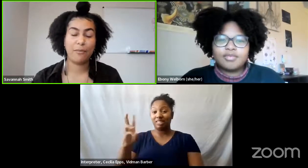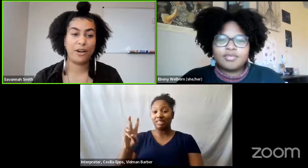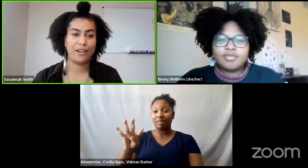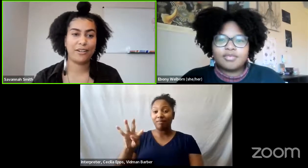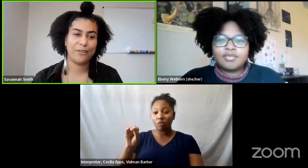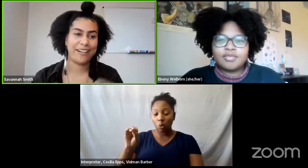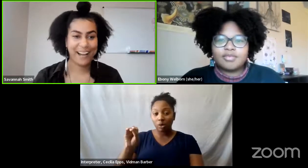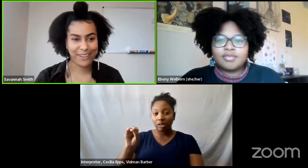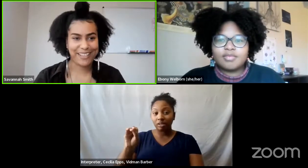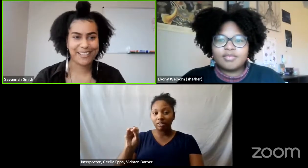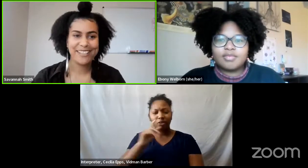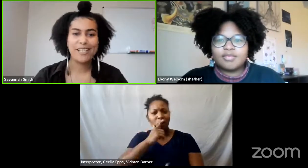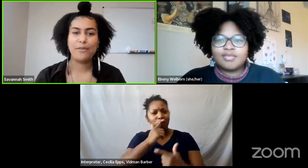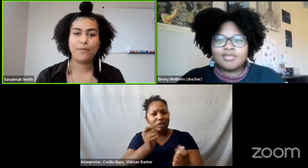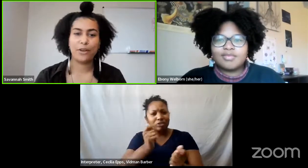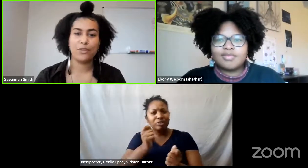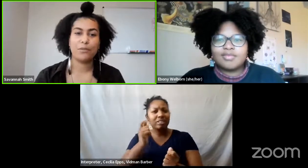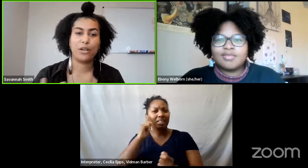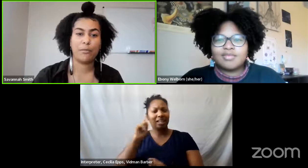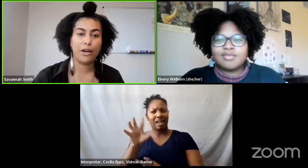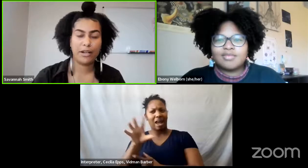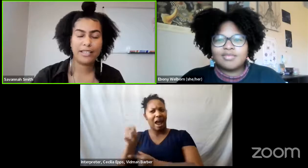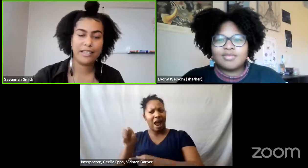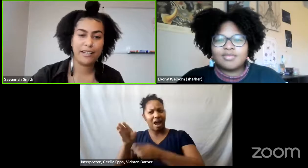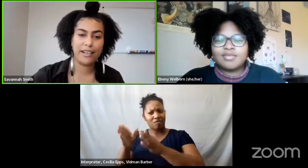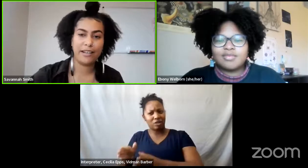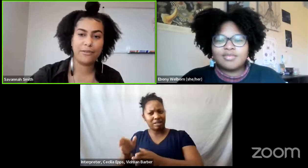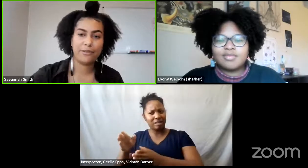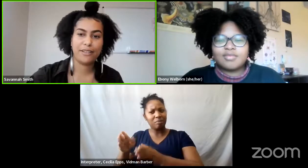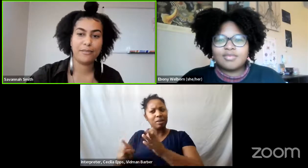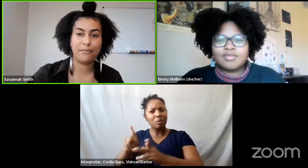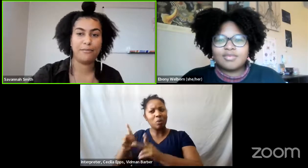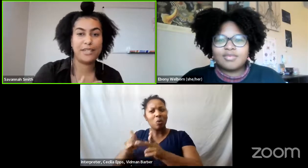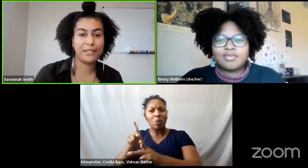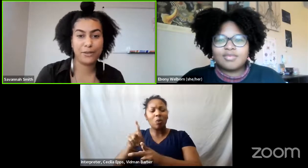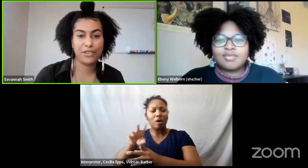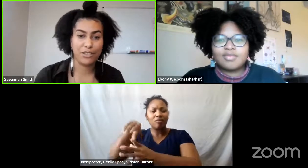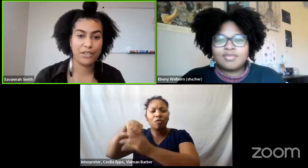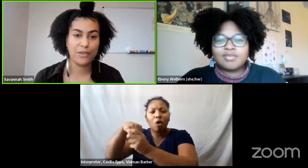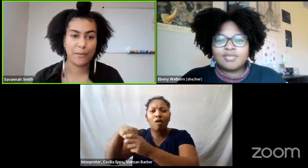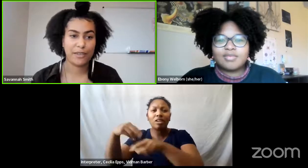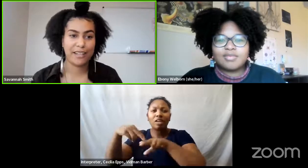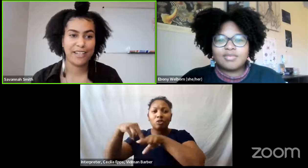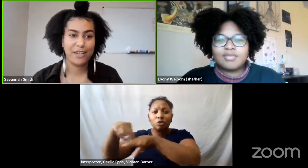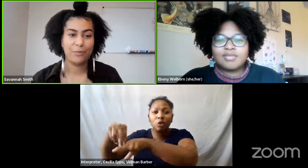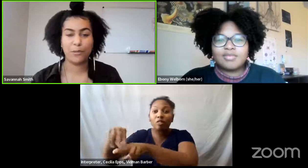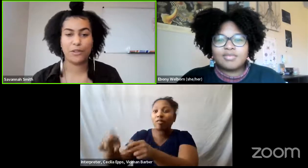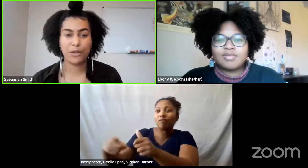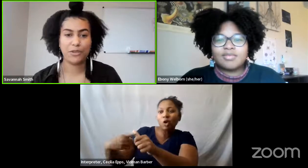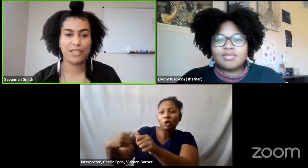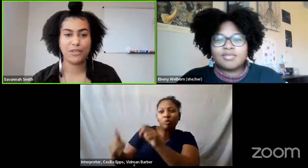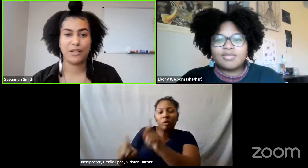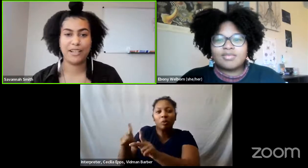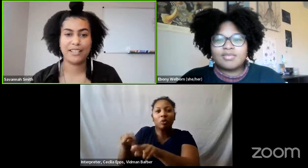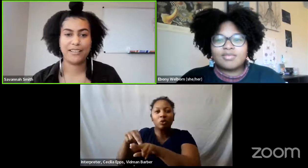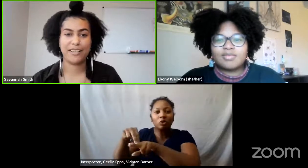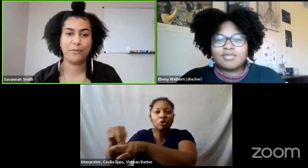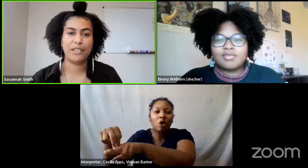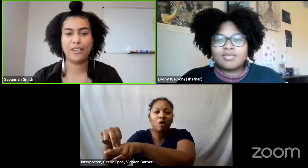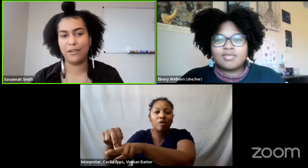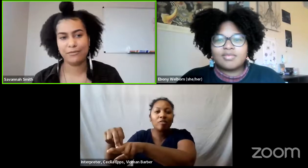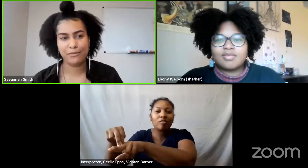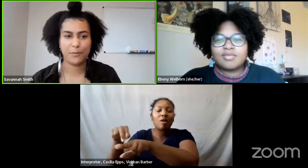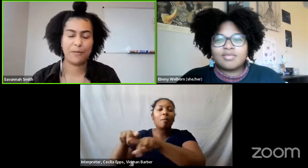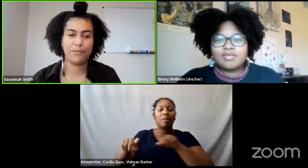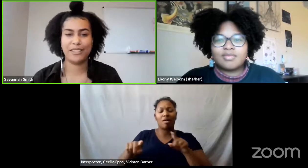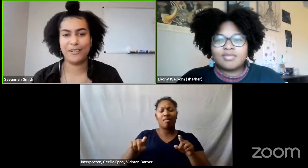were a part, or African folks were a part of being the first to do something when we're told these stories that